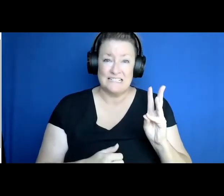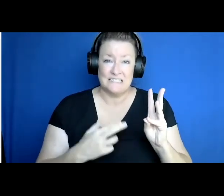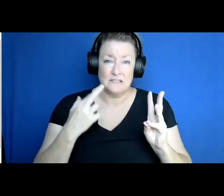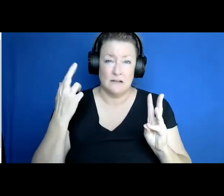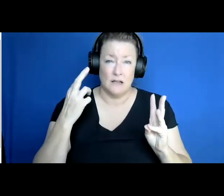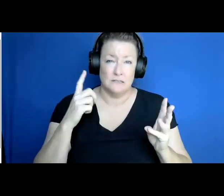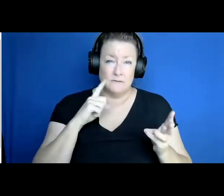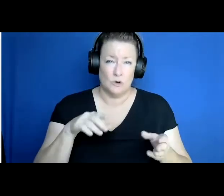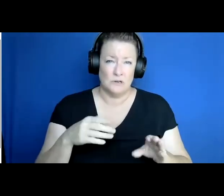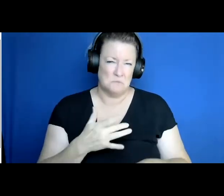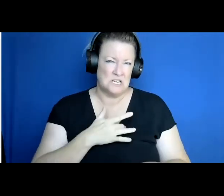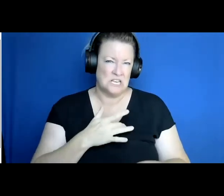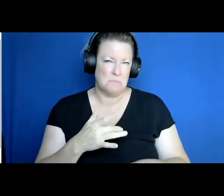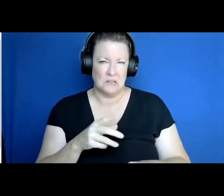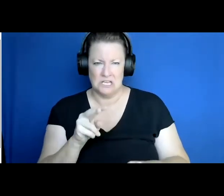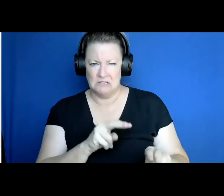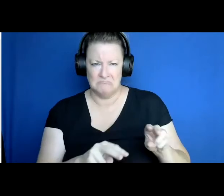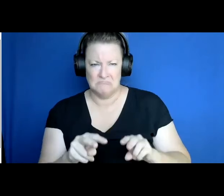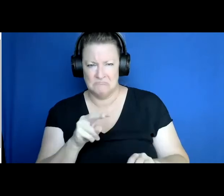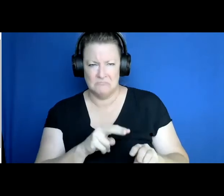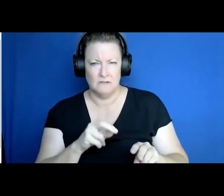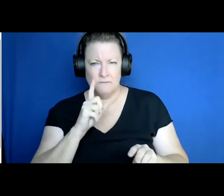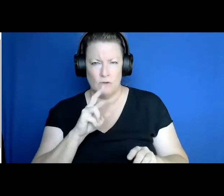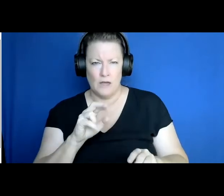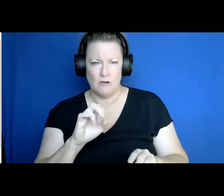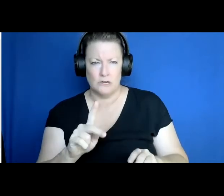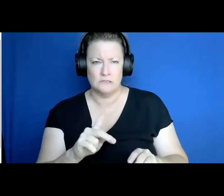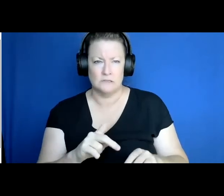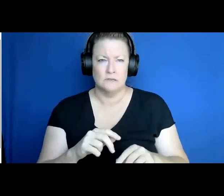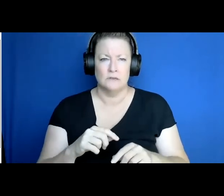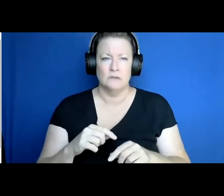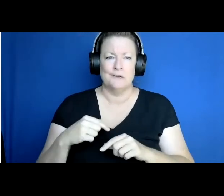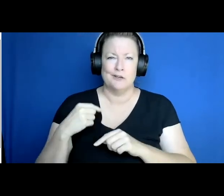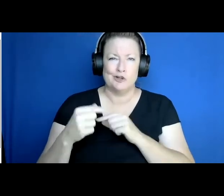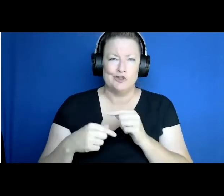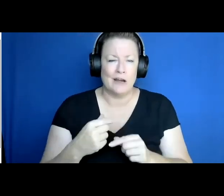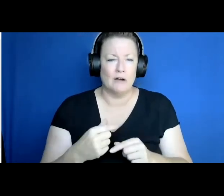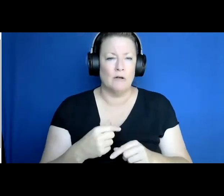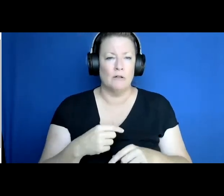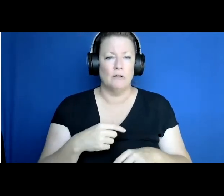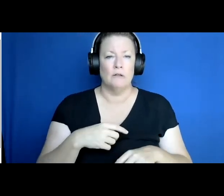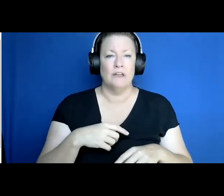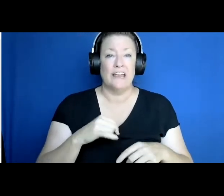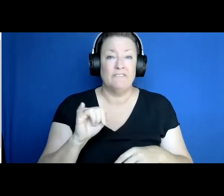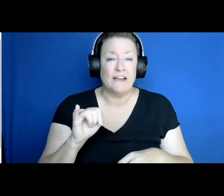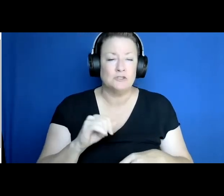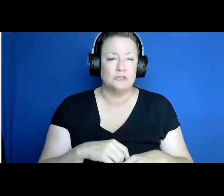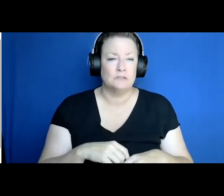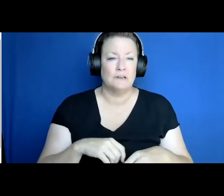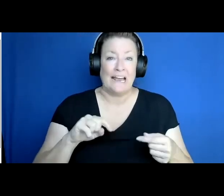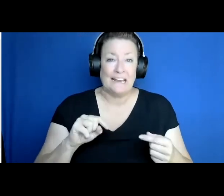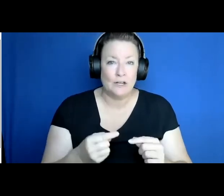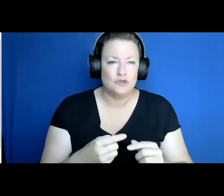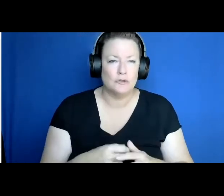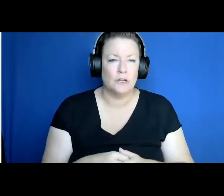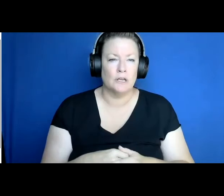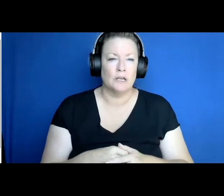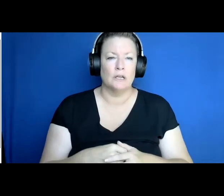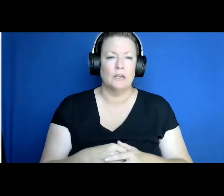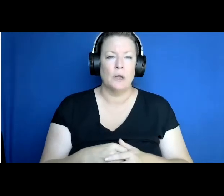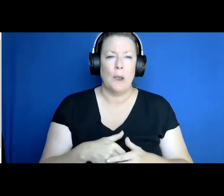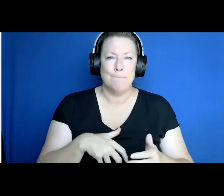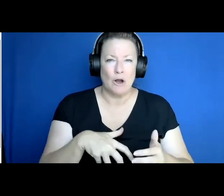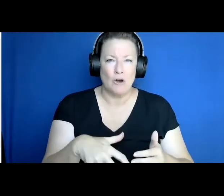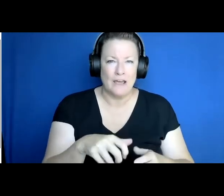period of risk. So congenital anomalies, infections, injuries, perinatal conditions, sudden unexpected